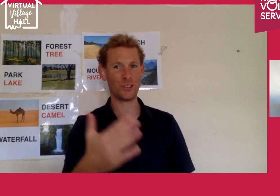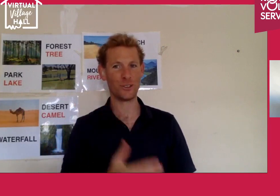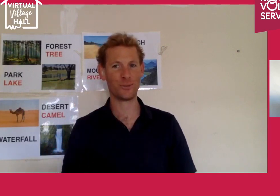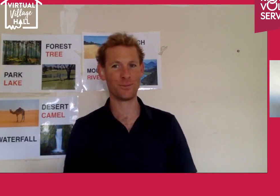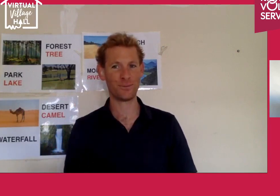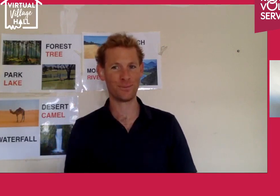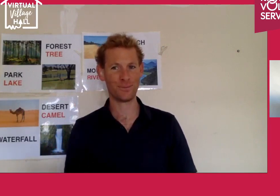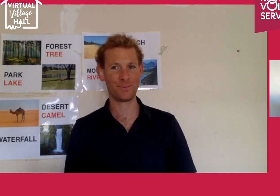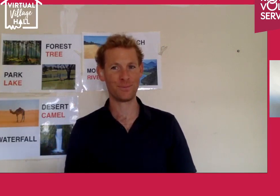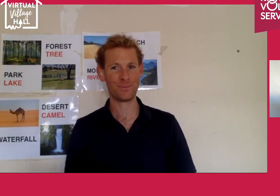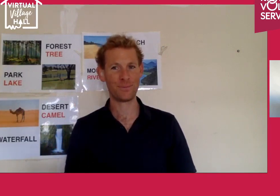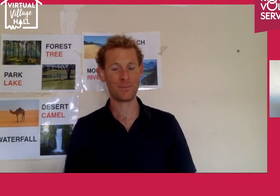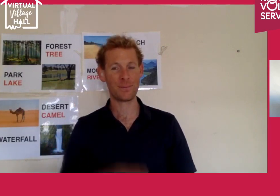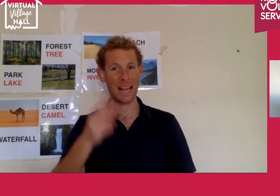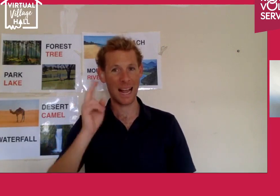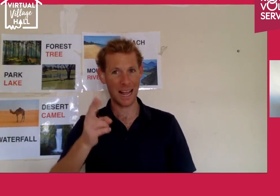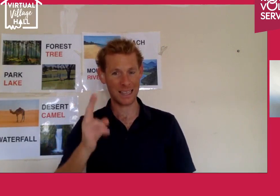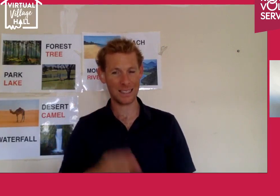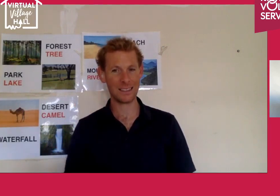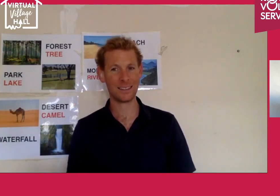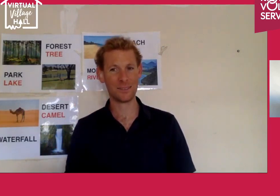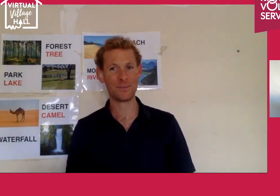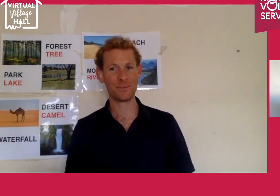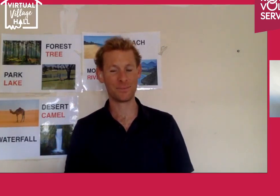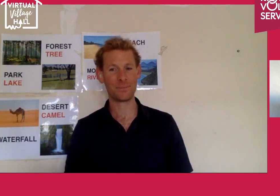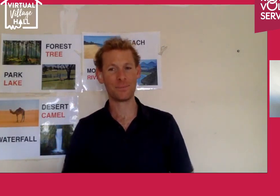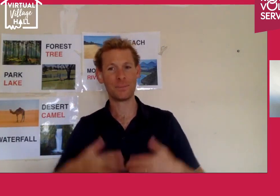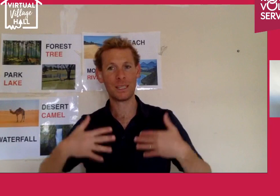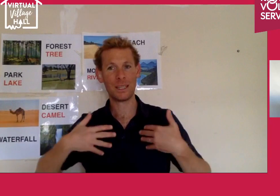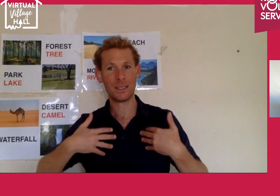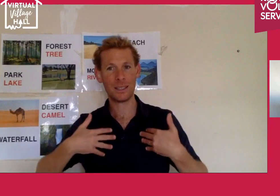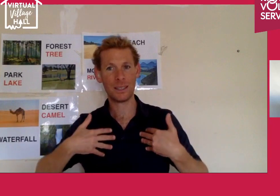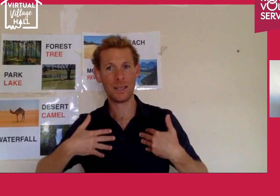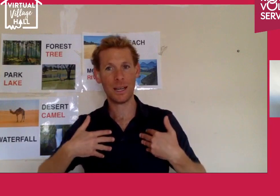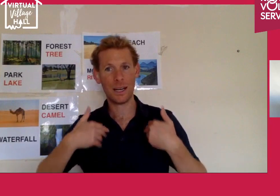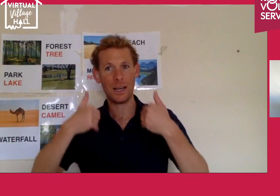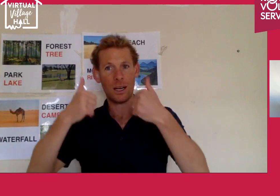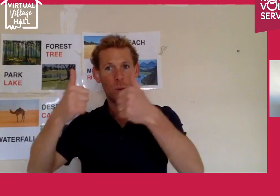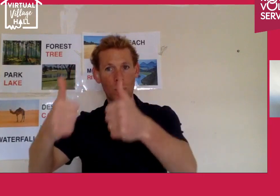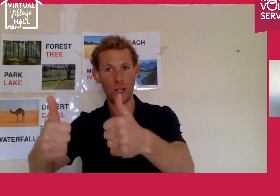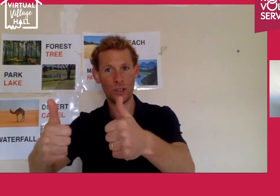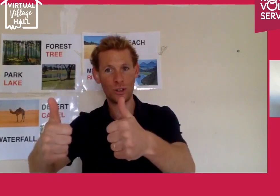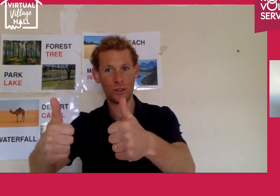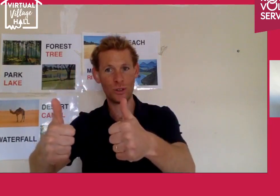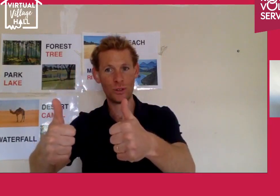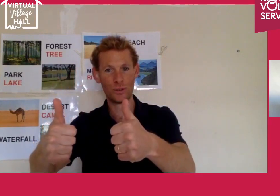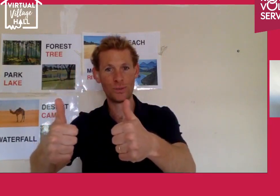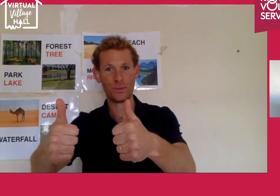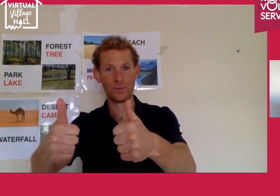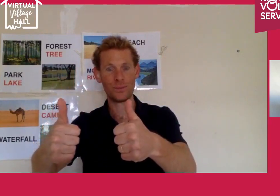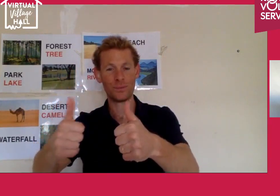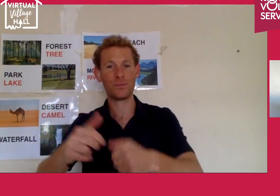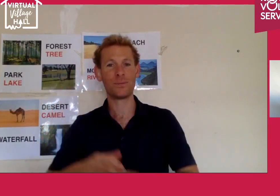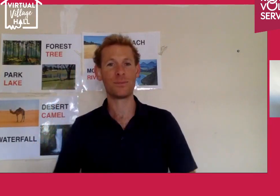Thank you. I'm good, thanks. Yep. Do that again. How are you?